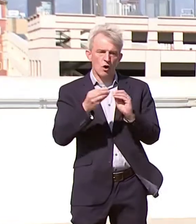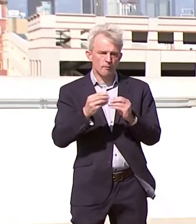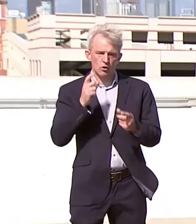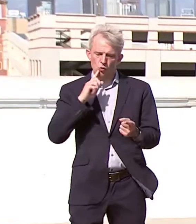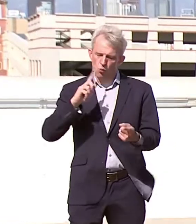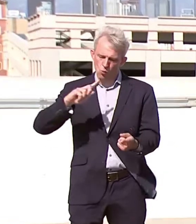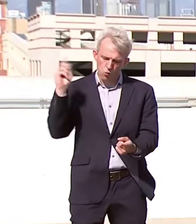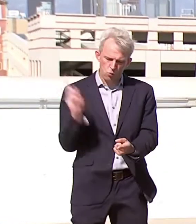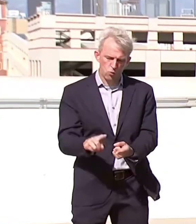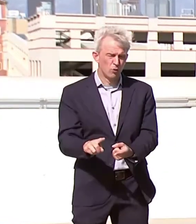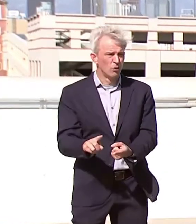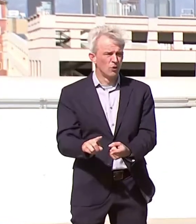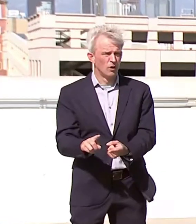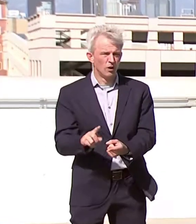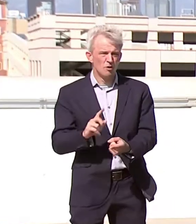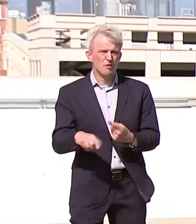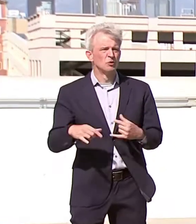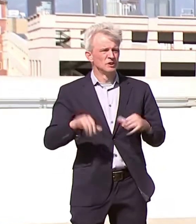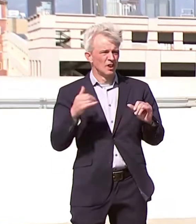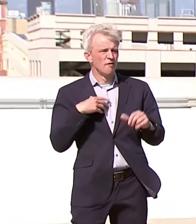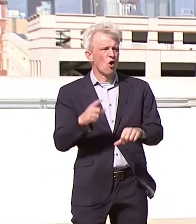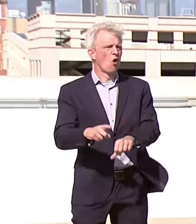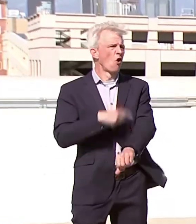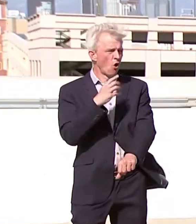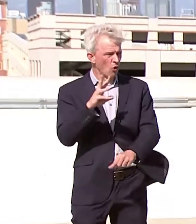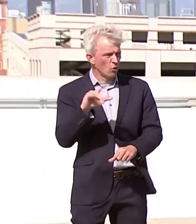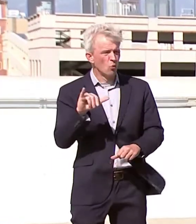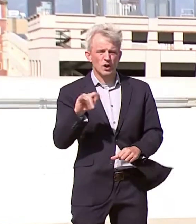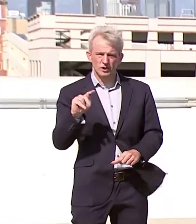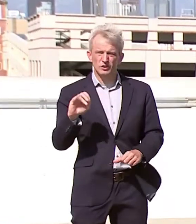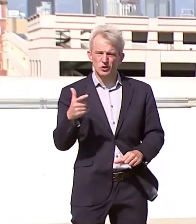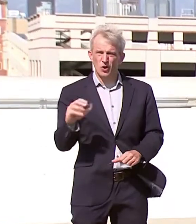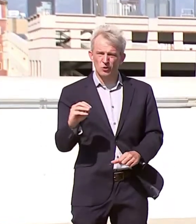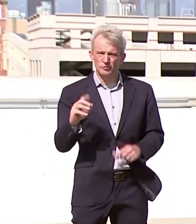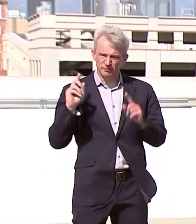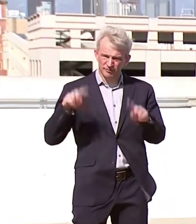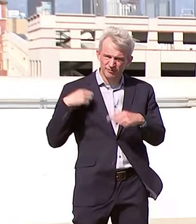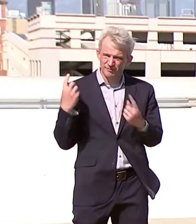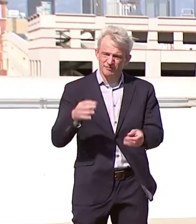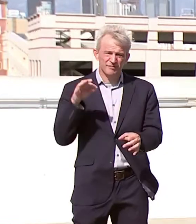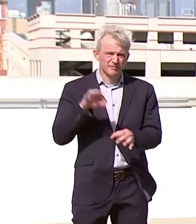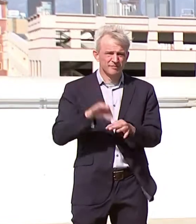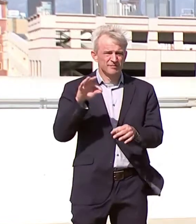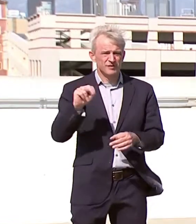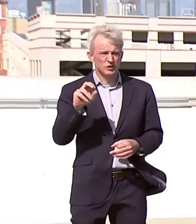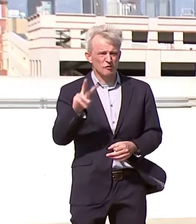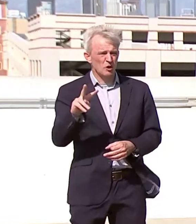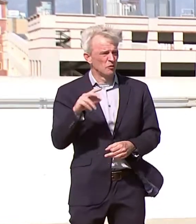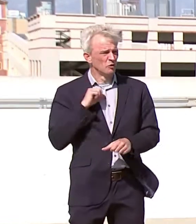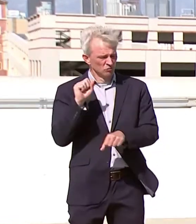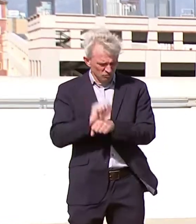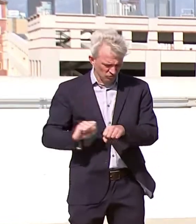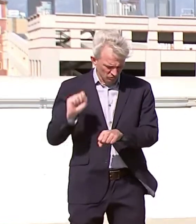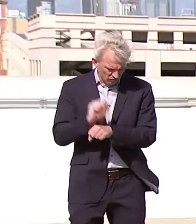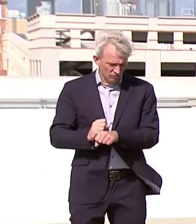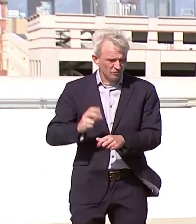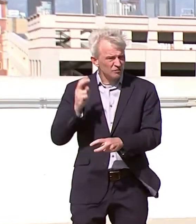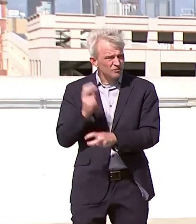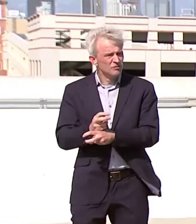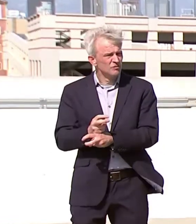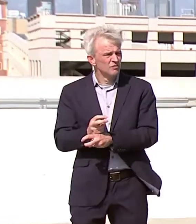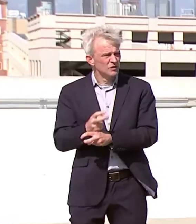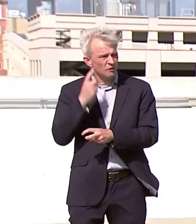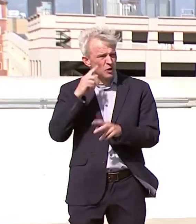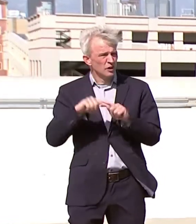Ferrer said, but we still have a long way to go. And since being elected in November, we have worked tirelessly. The team that I have the privilege of